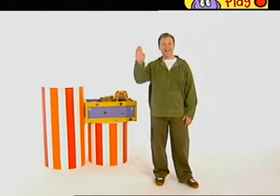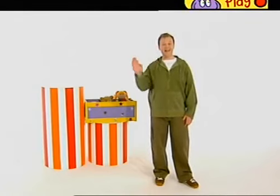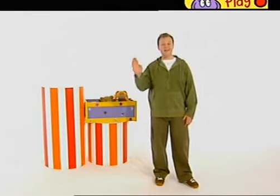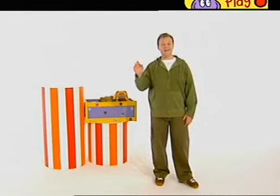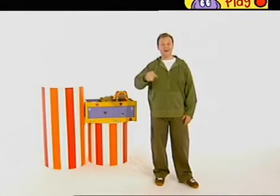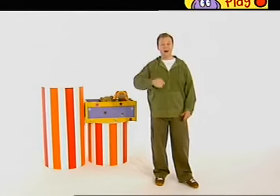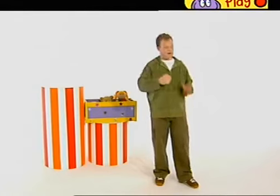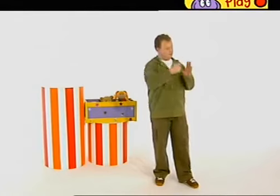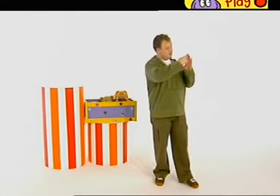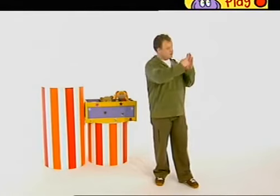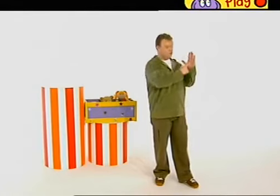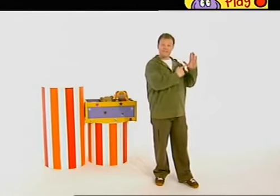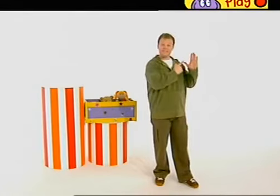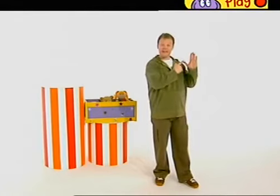Hello, I'm Justin.